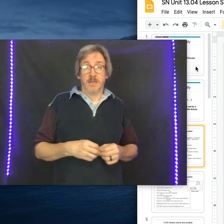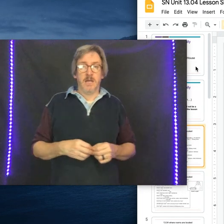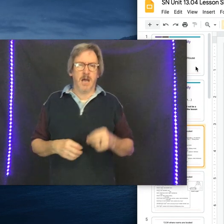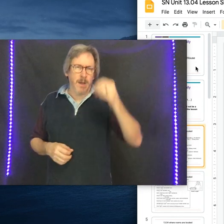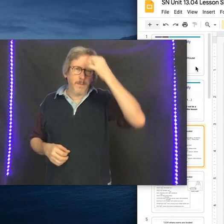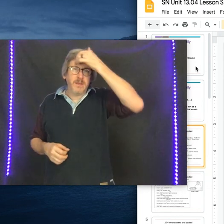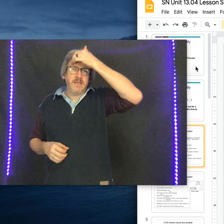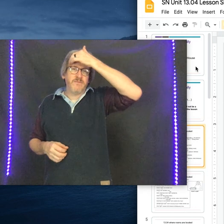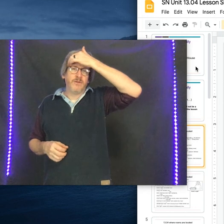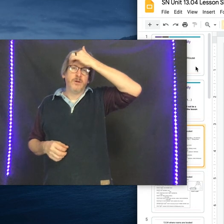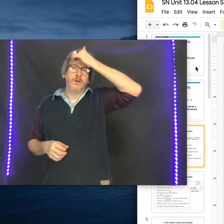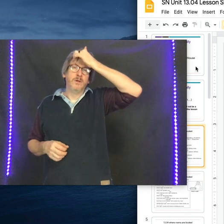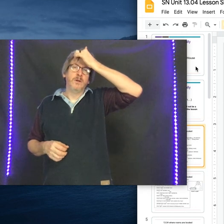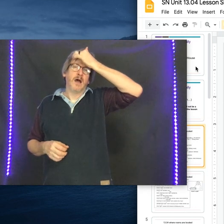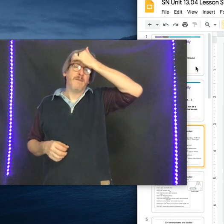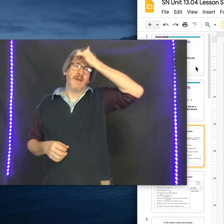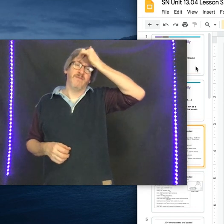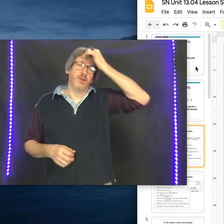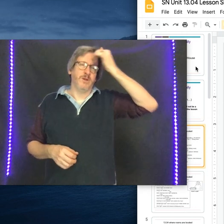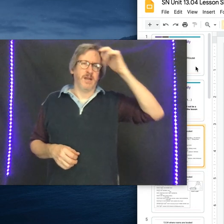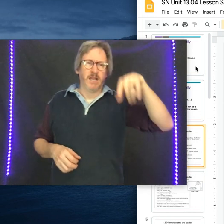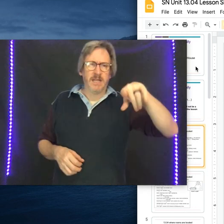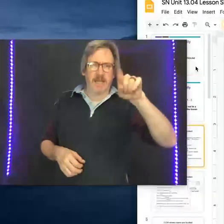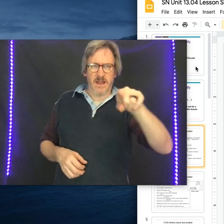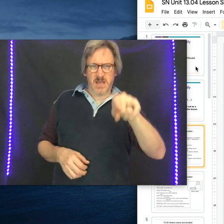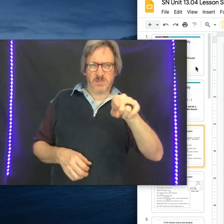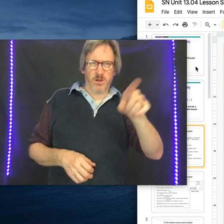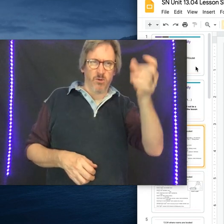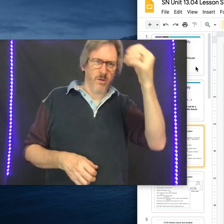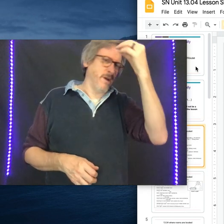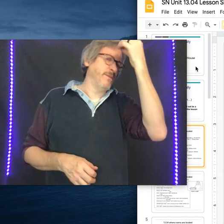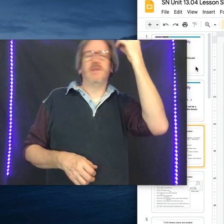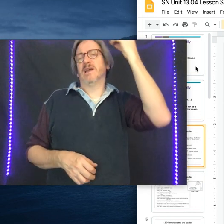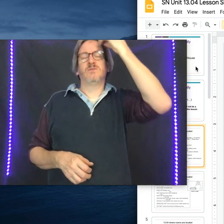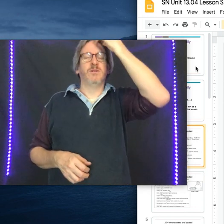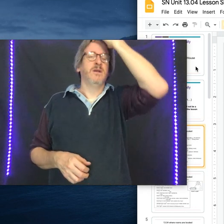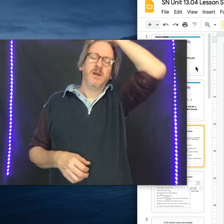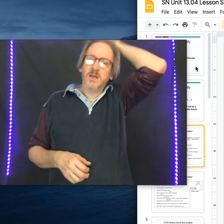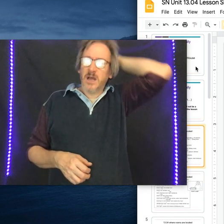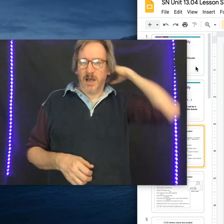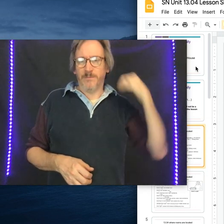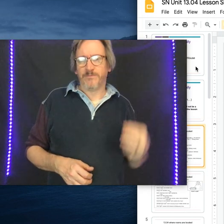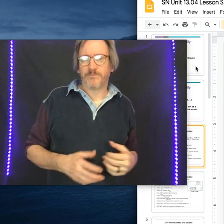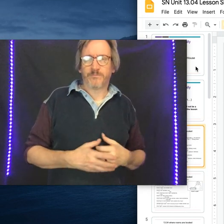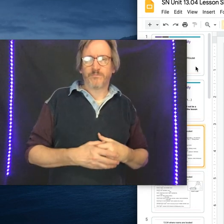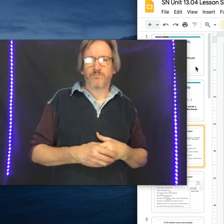that. I believe I may have included a link in this one, or it might be the next one.